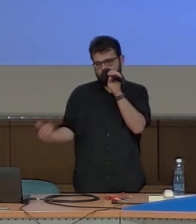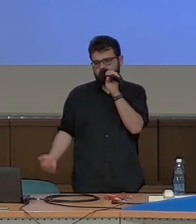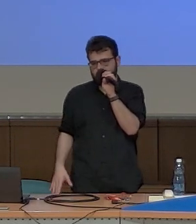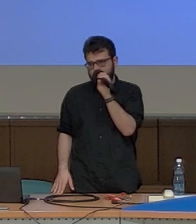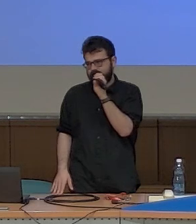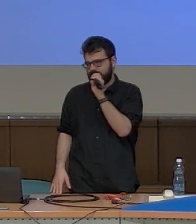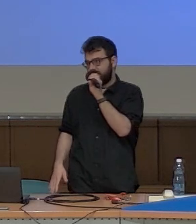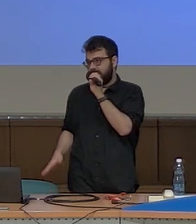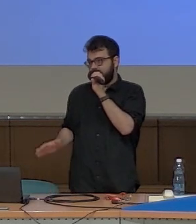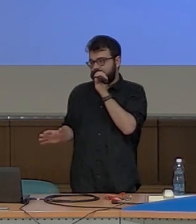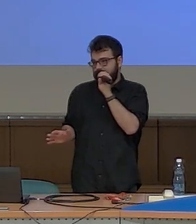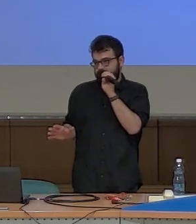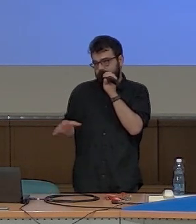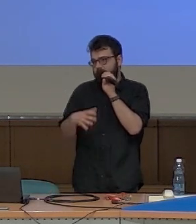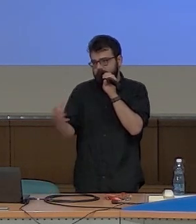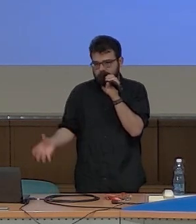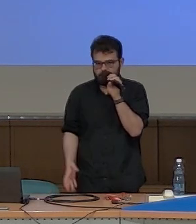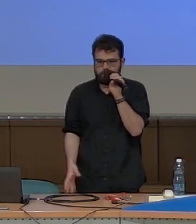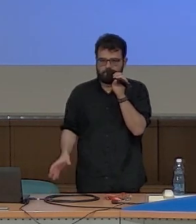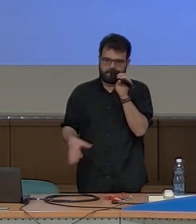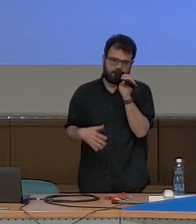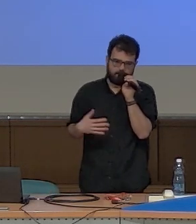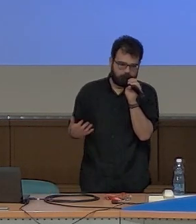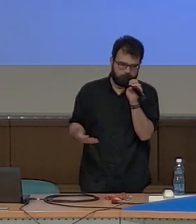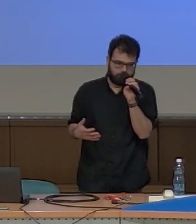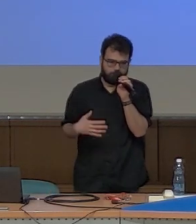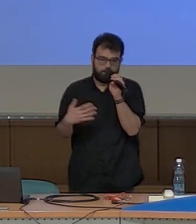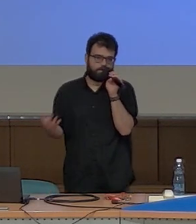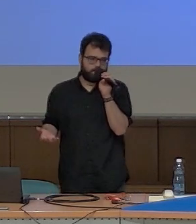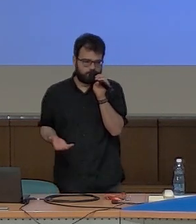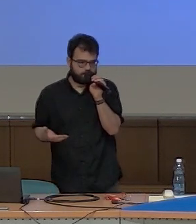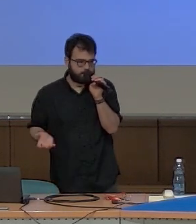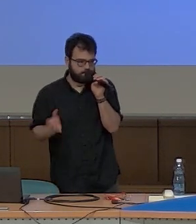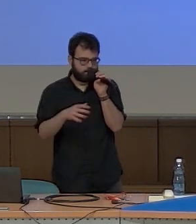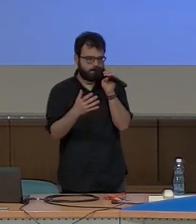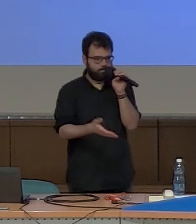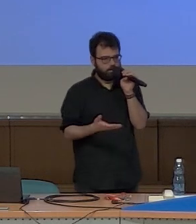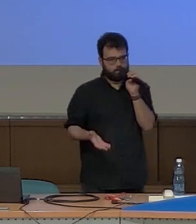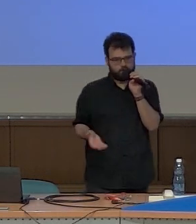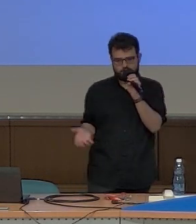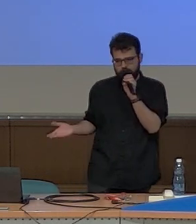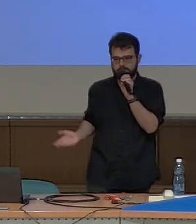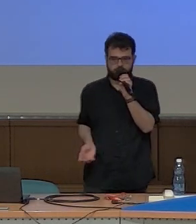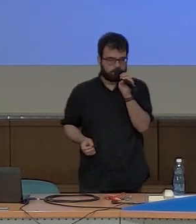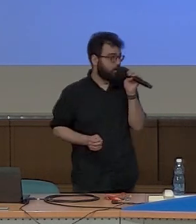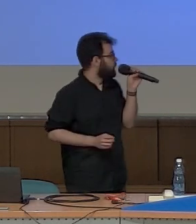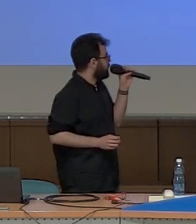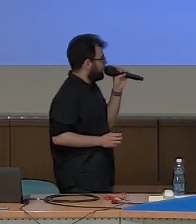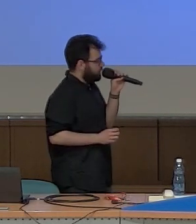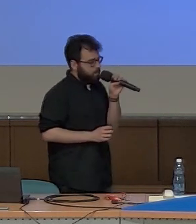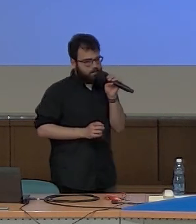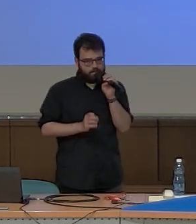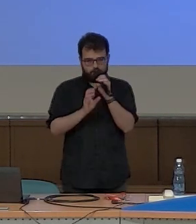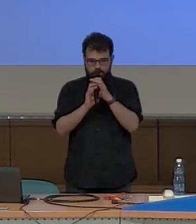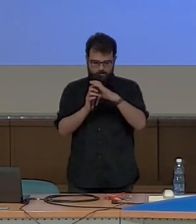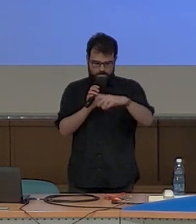comes to these manual signs, if we collected them, we would have fewer signs, for example, than words in the dictionary.